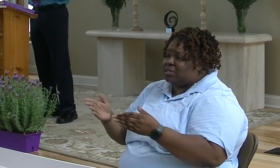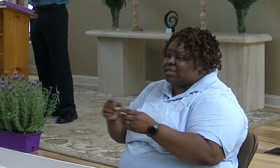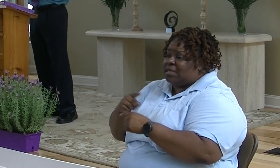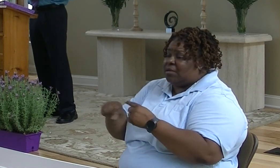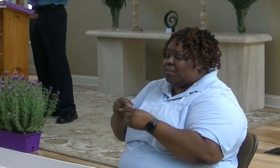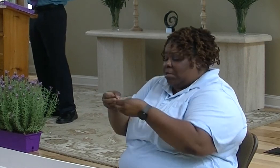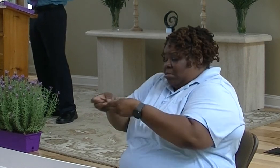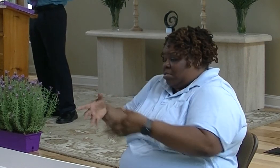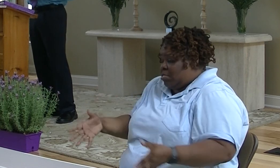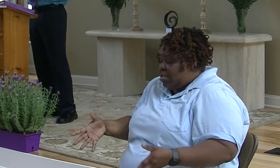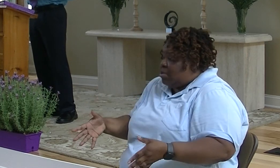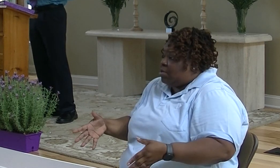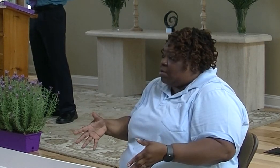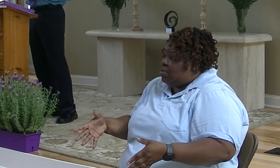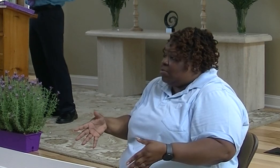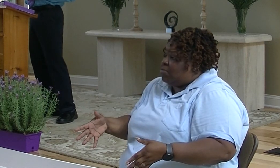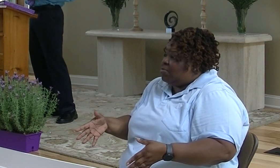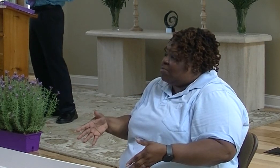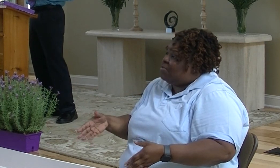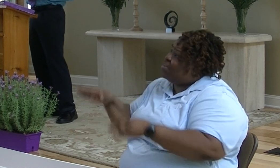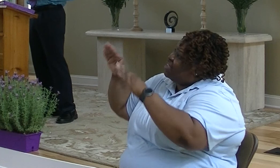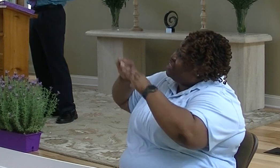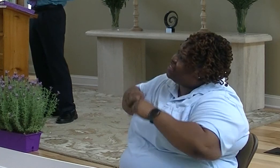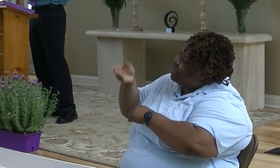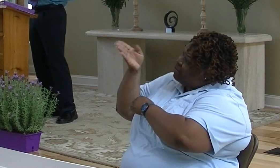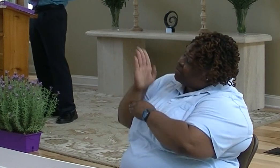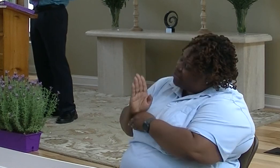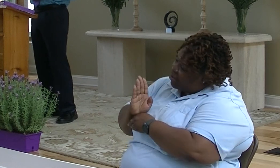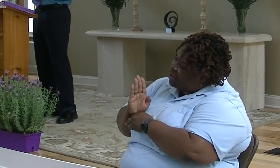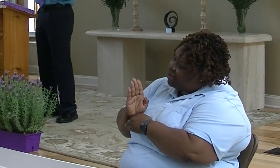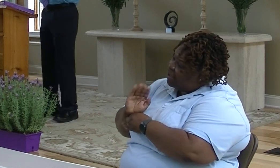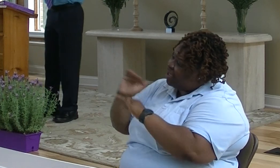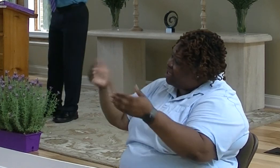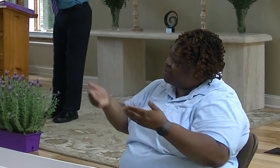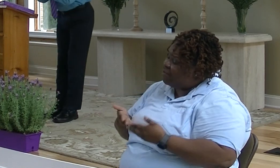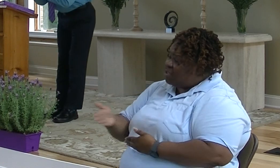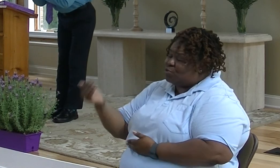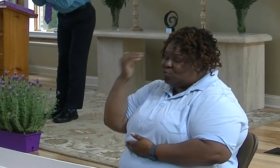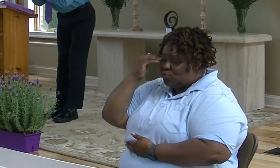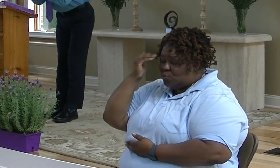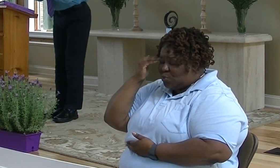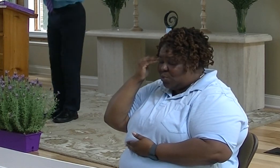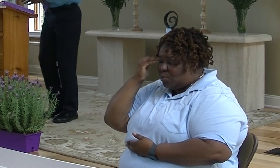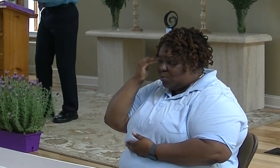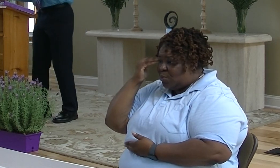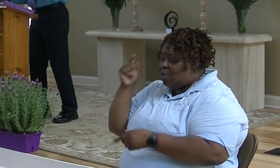know what you're capable of. I invite you to know it as well. And so it is.